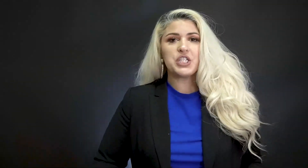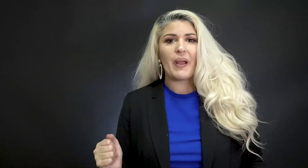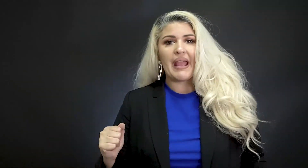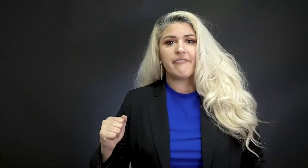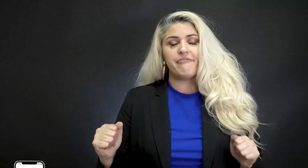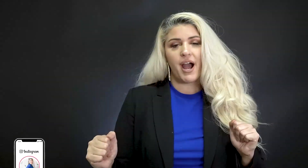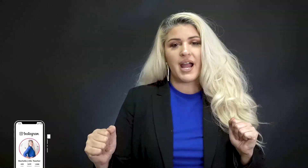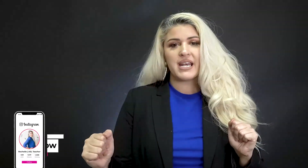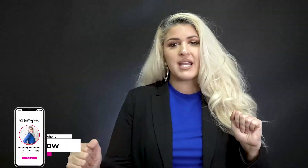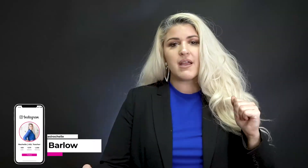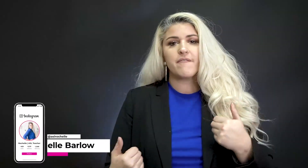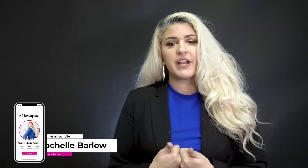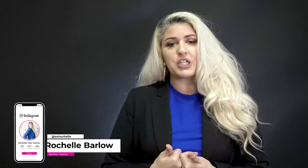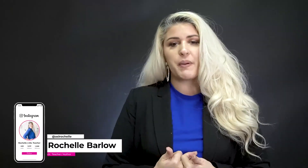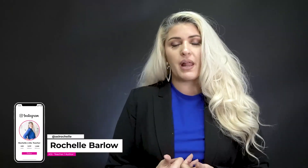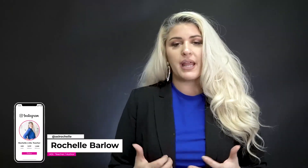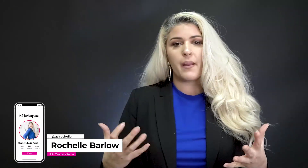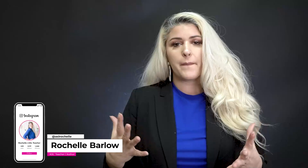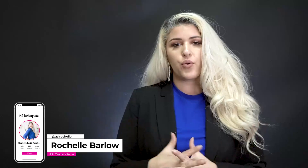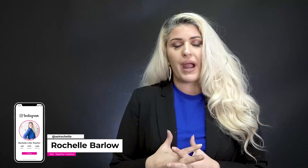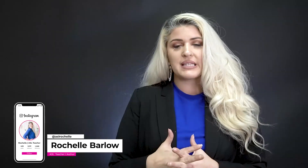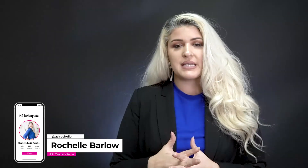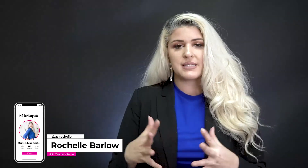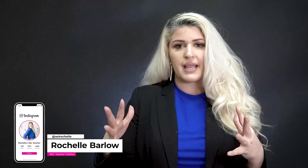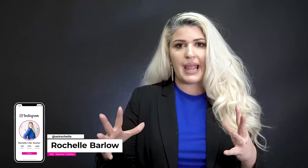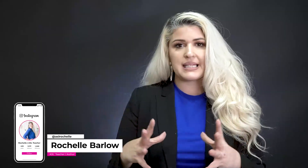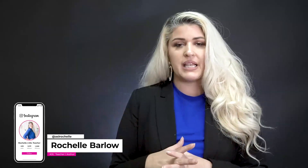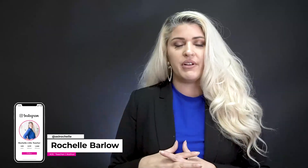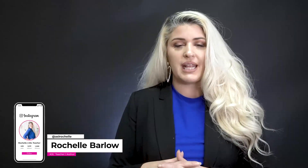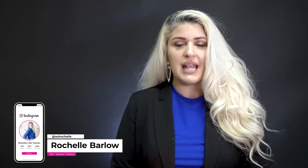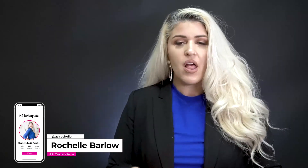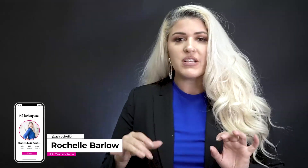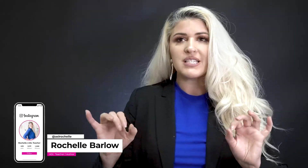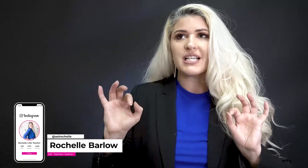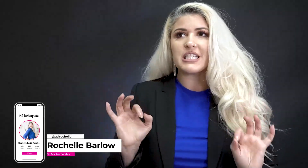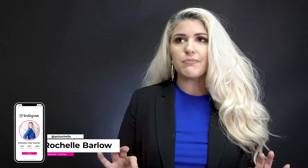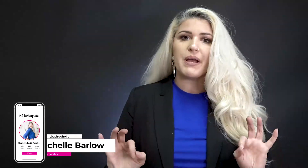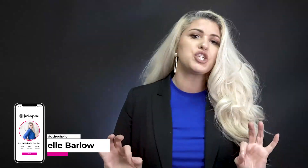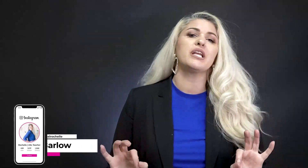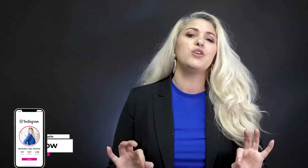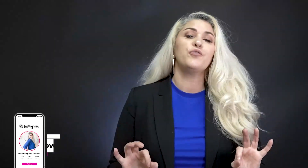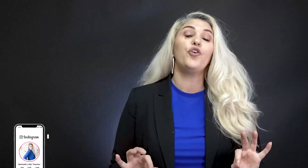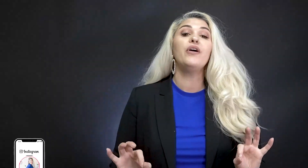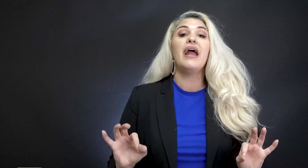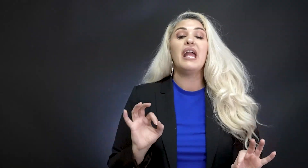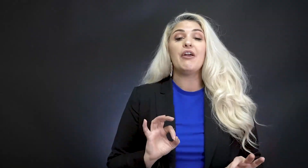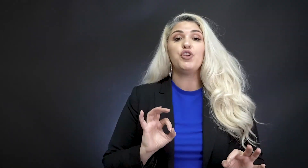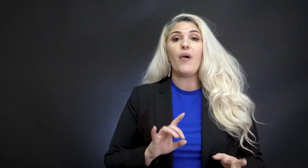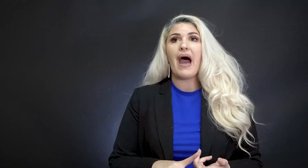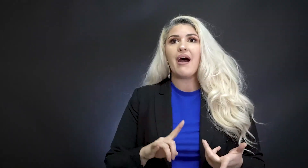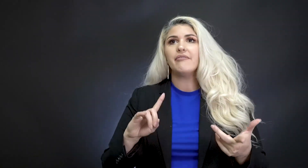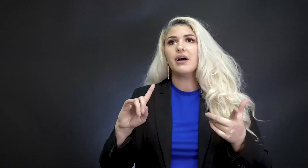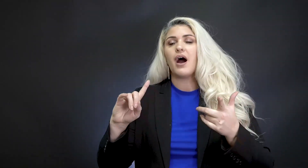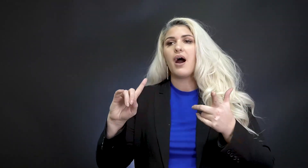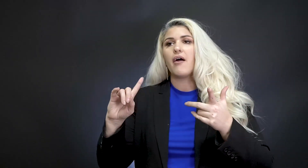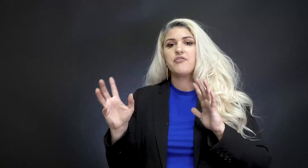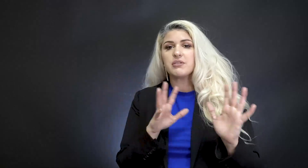a fun fingerspelling practice activity. This is especially useful if you have if there's some